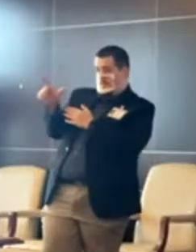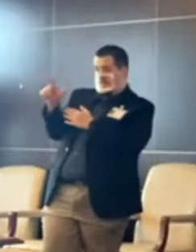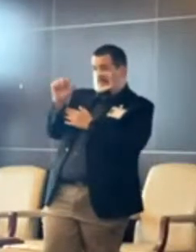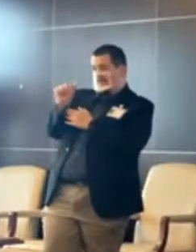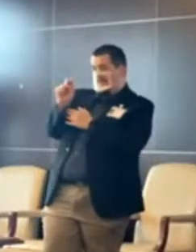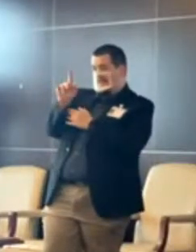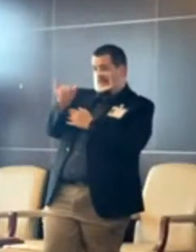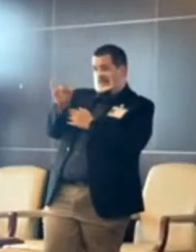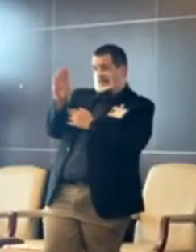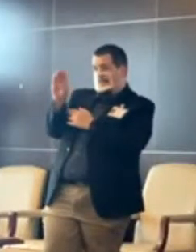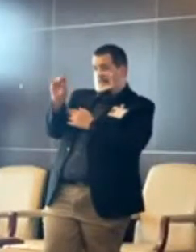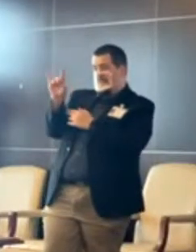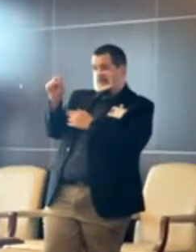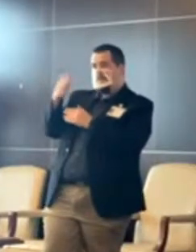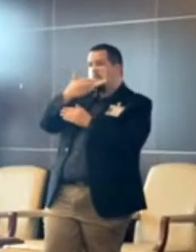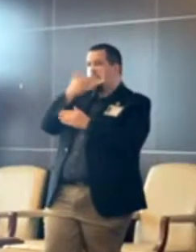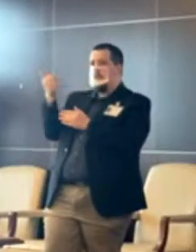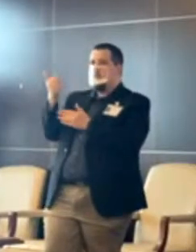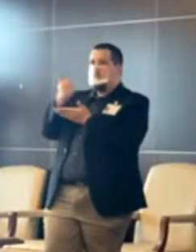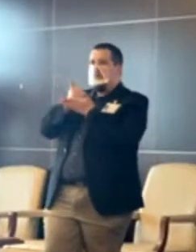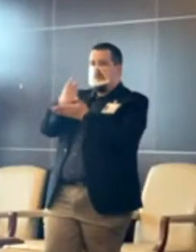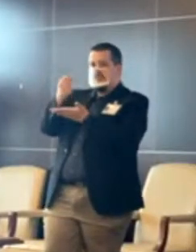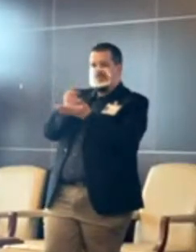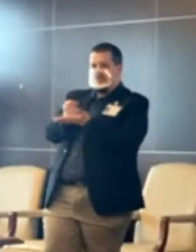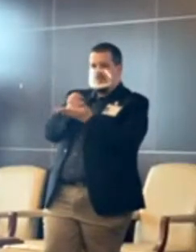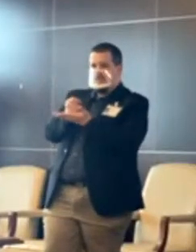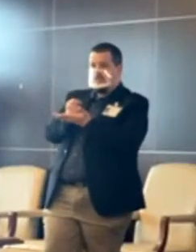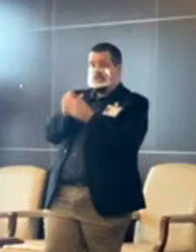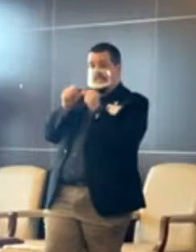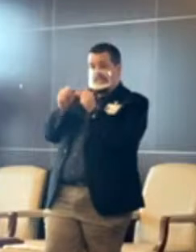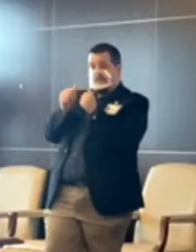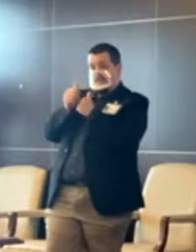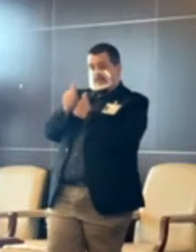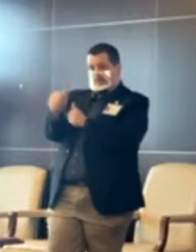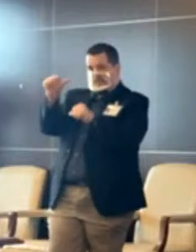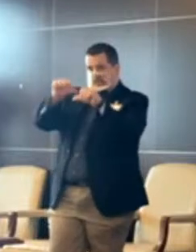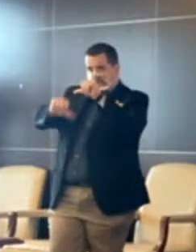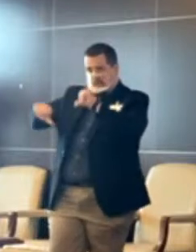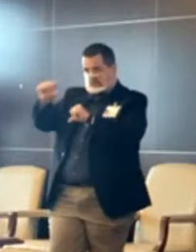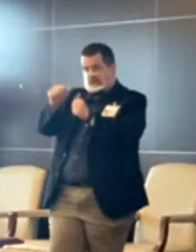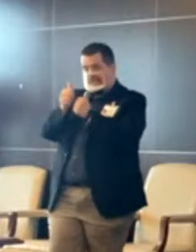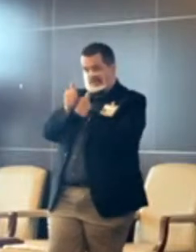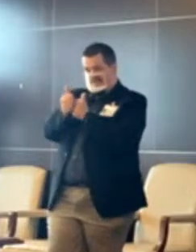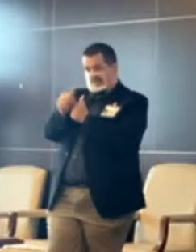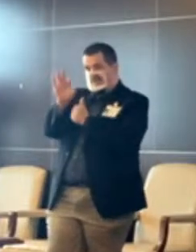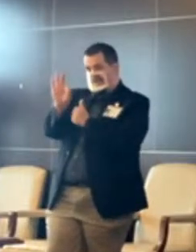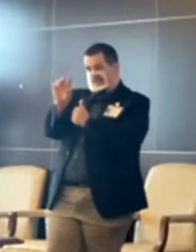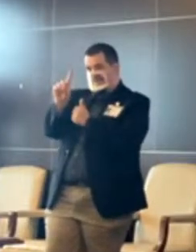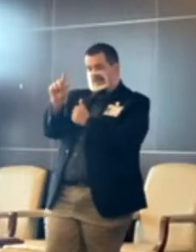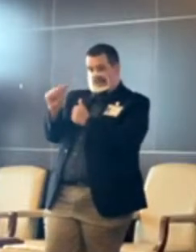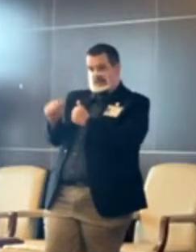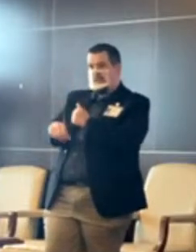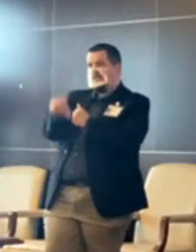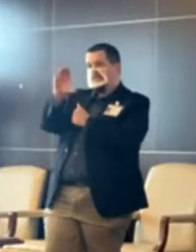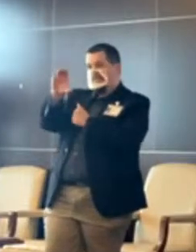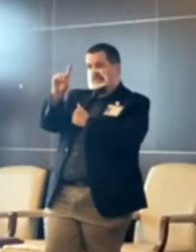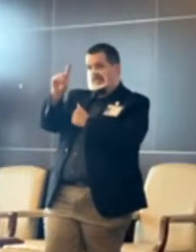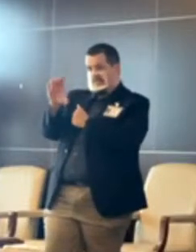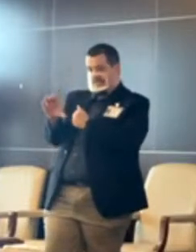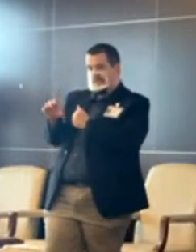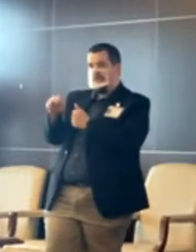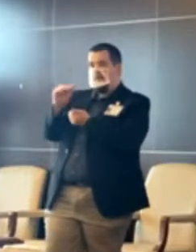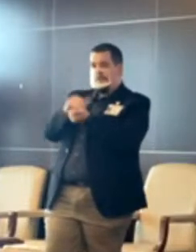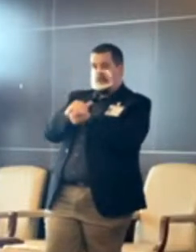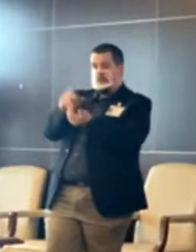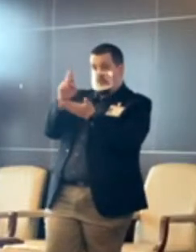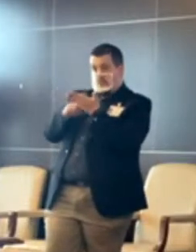promising courses of treatment. We're going to continue to follow the science, continue to follow the FDA, the CDC, the medical